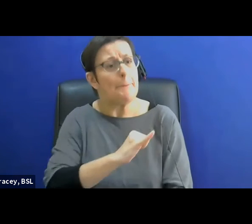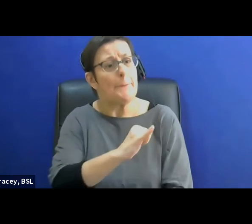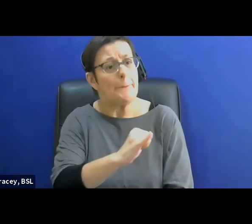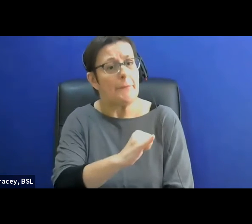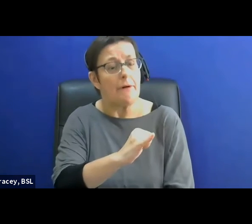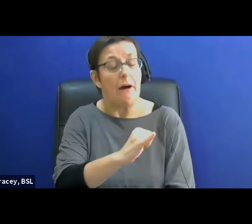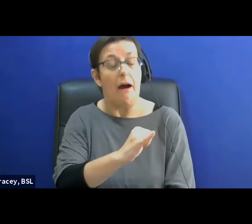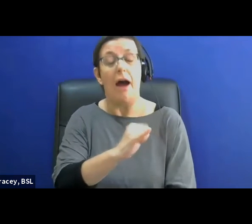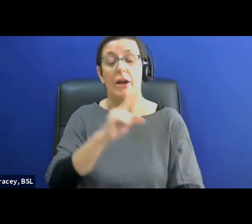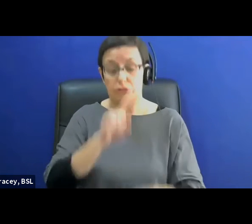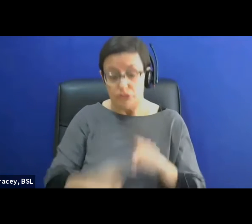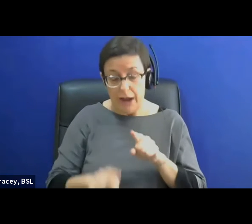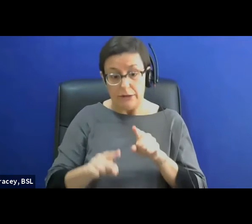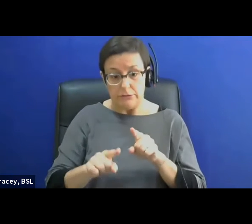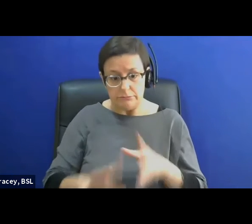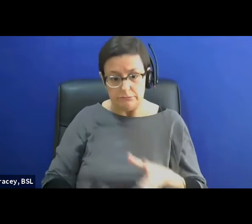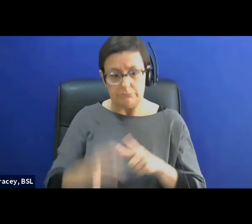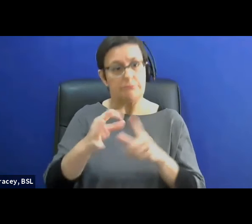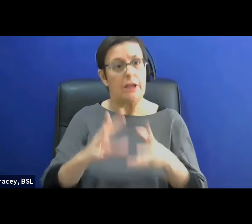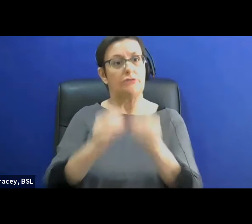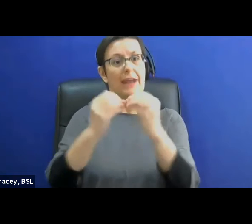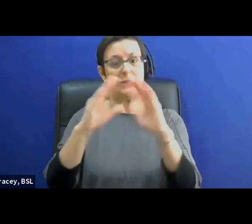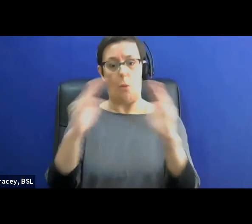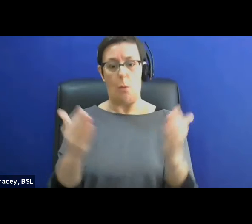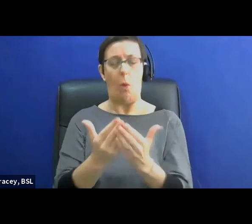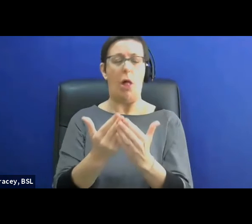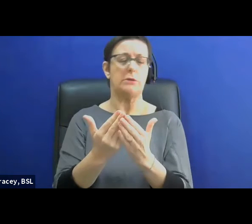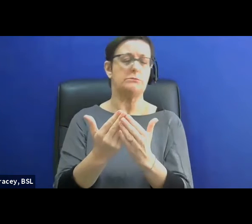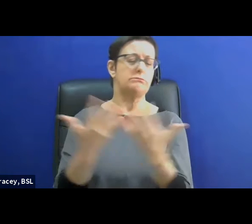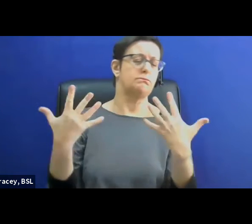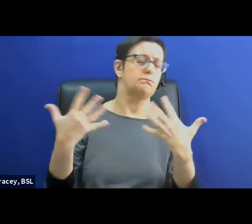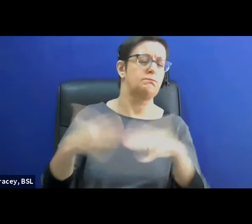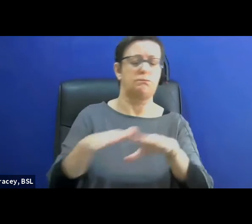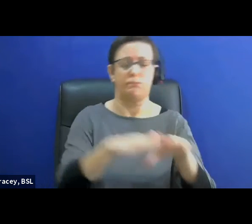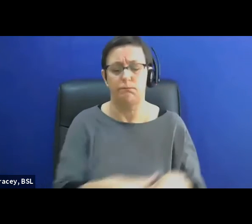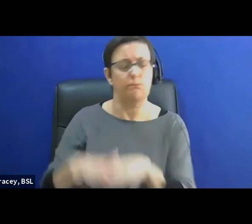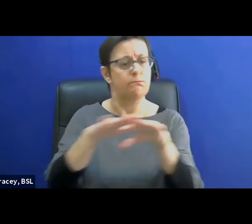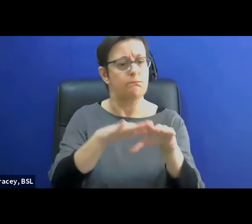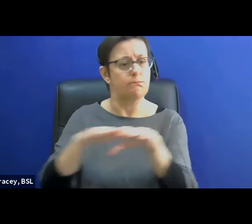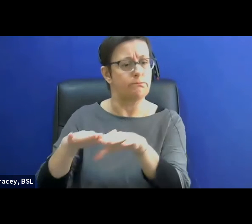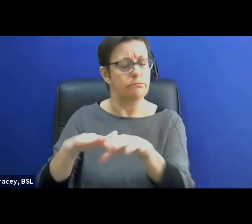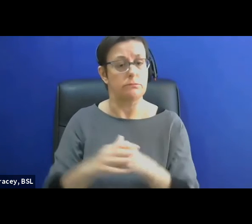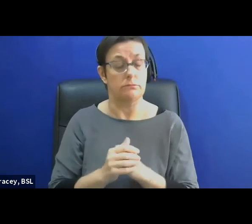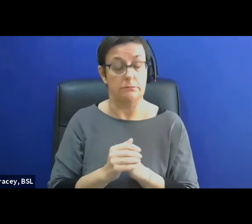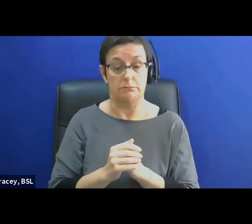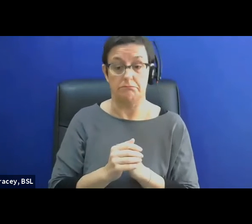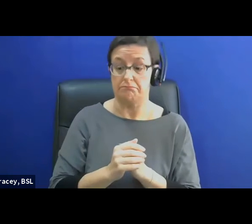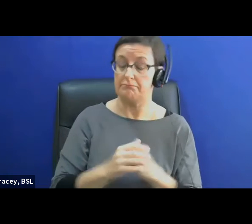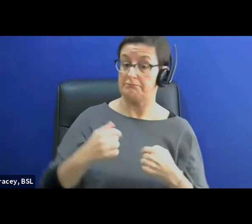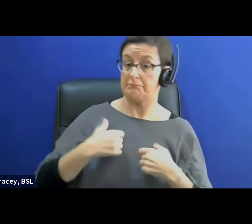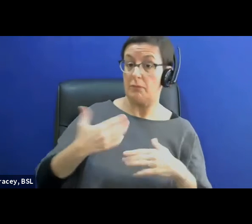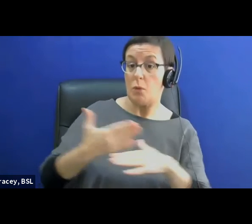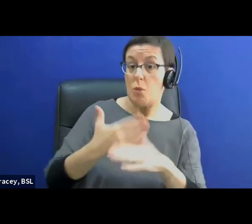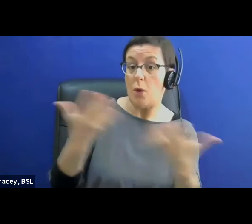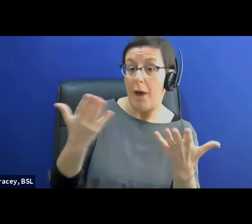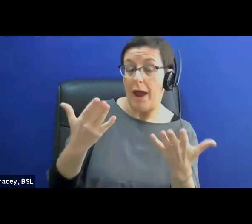make their world as inclusive as possible. As I say, I've worked in the UK and also